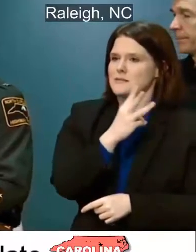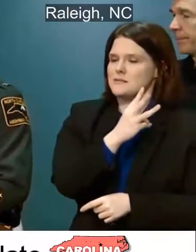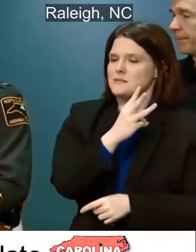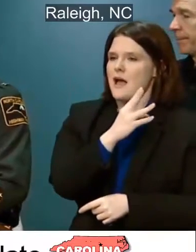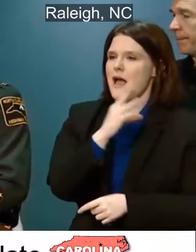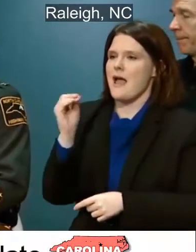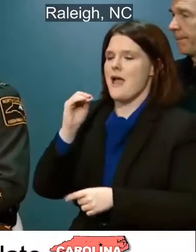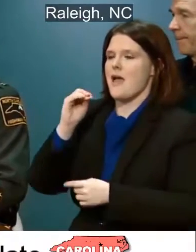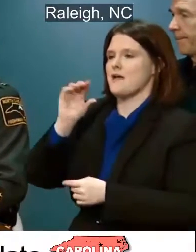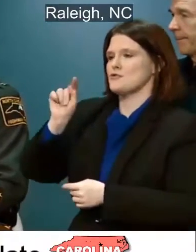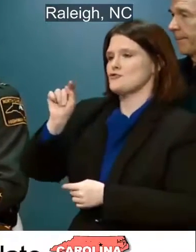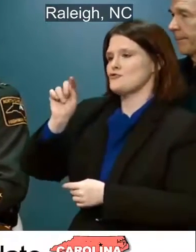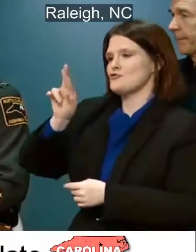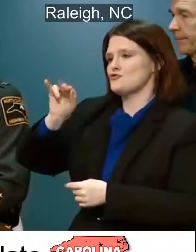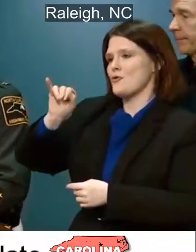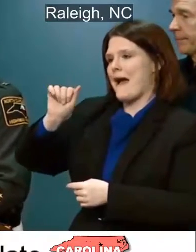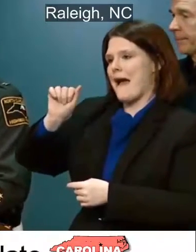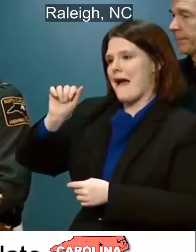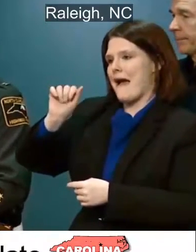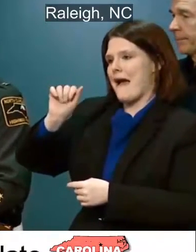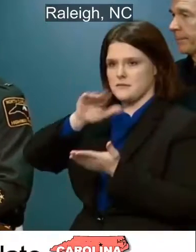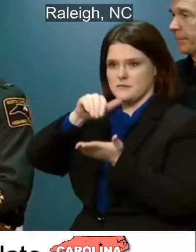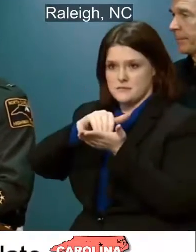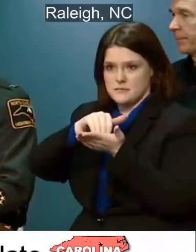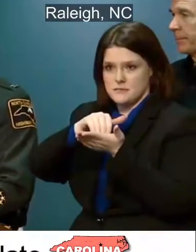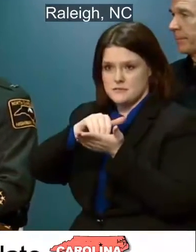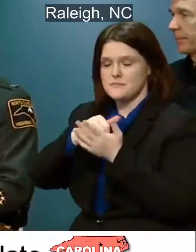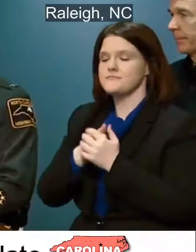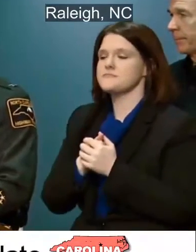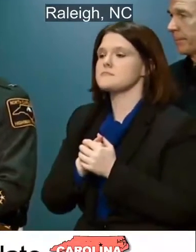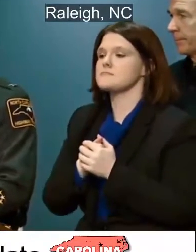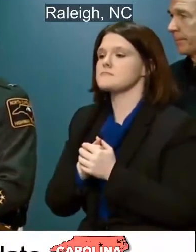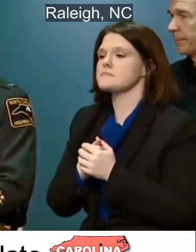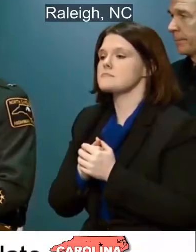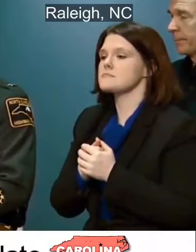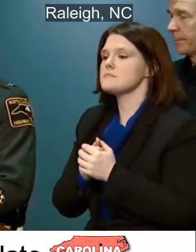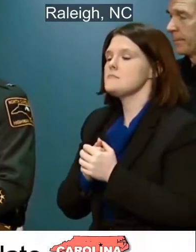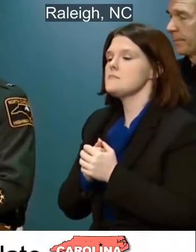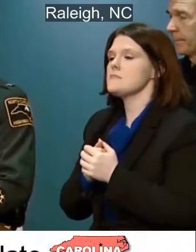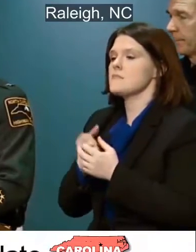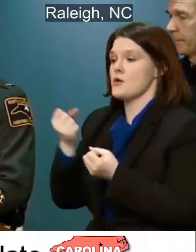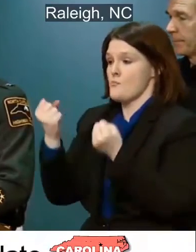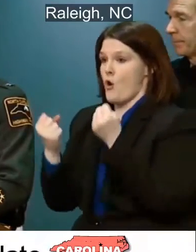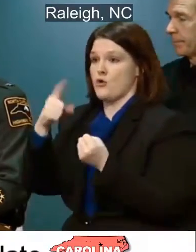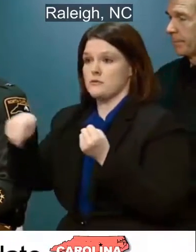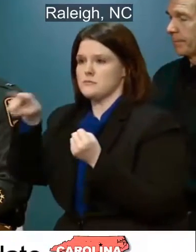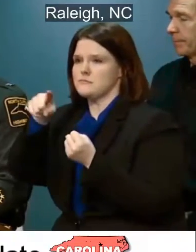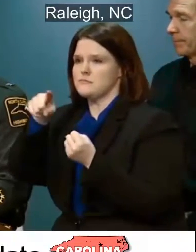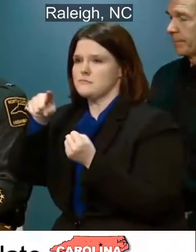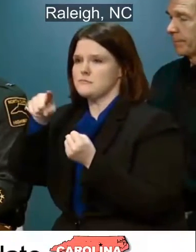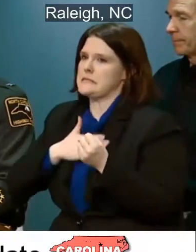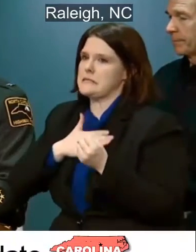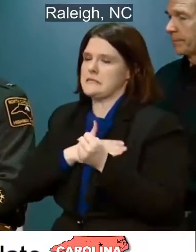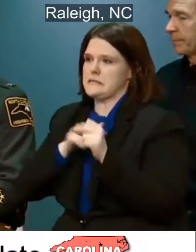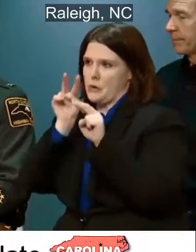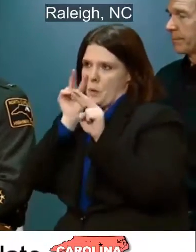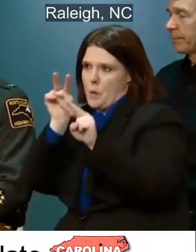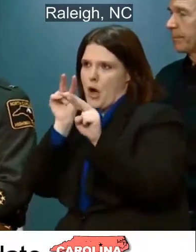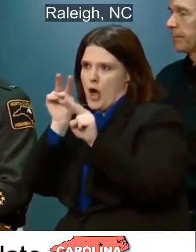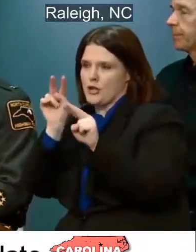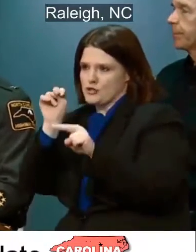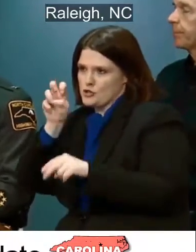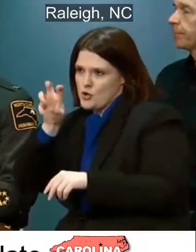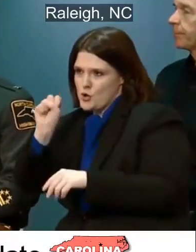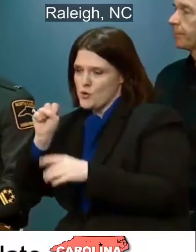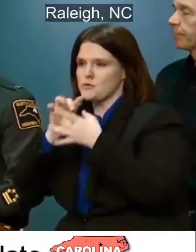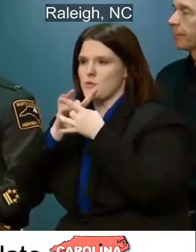the Triad. Motorists are encouraged to monitor news reports pertaining to the roadway